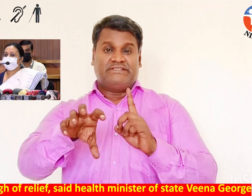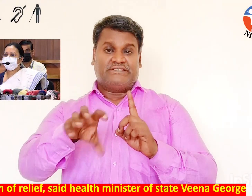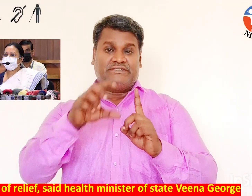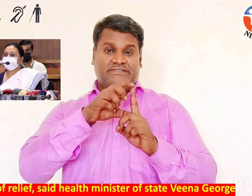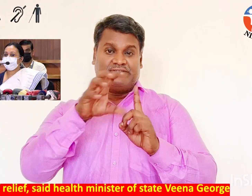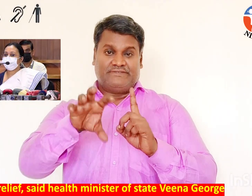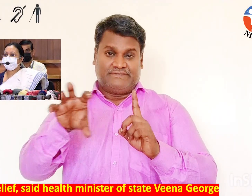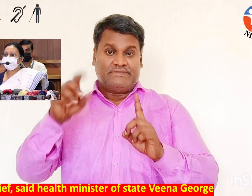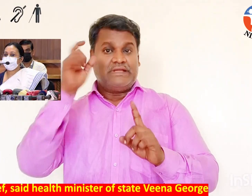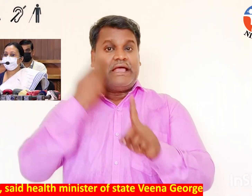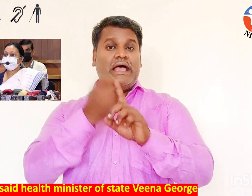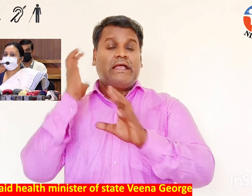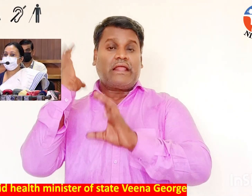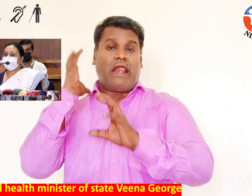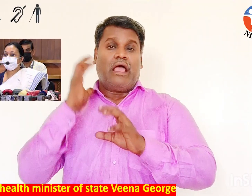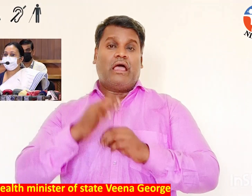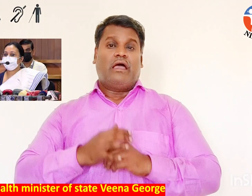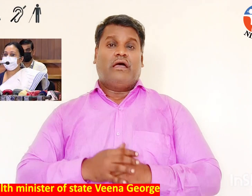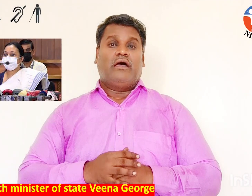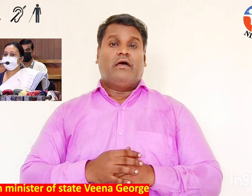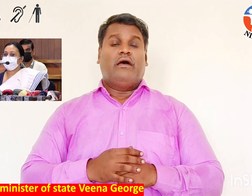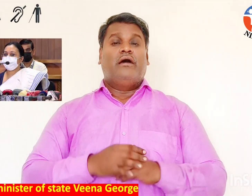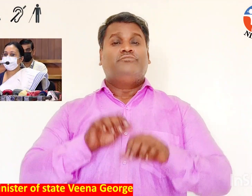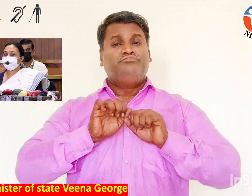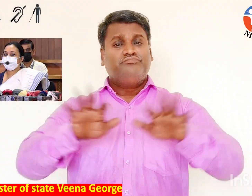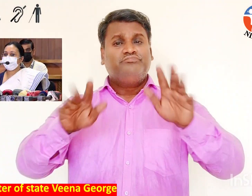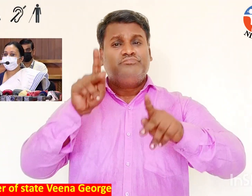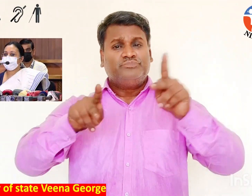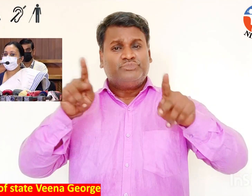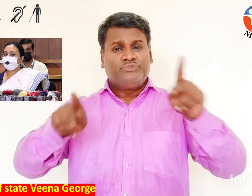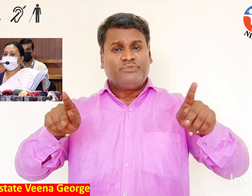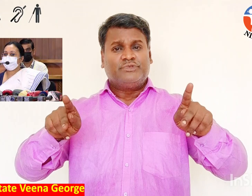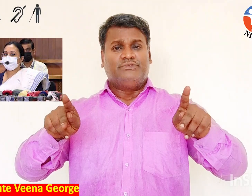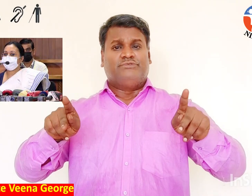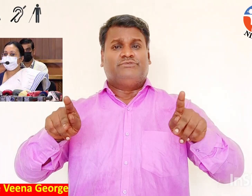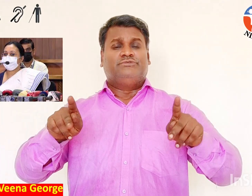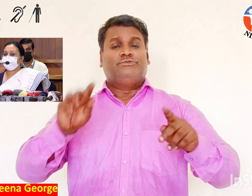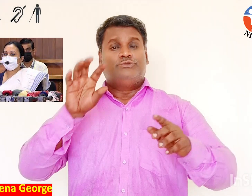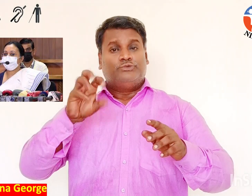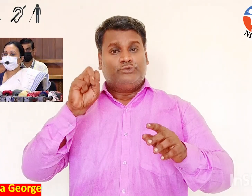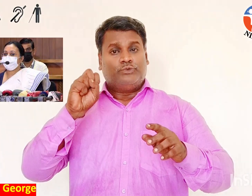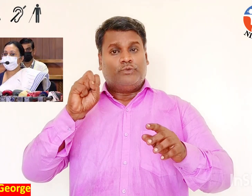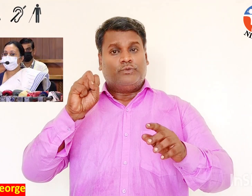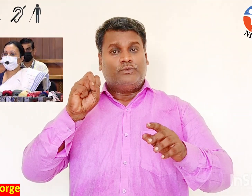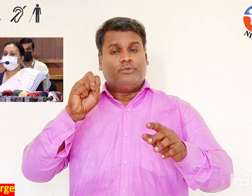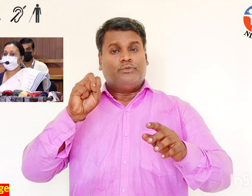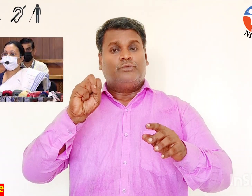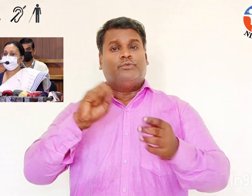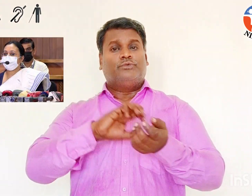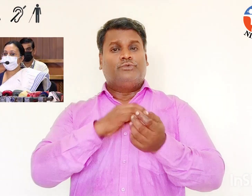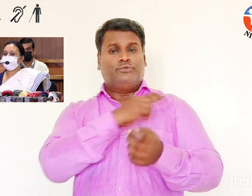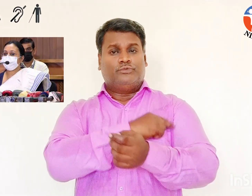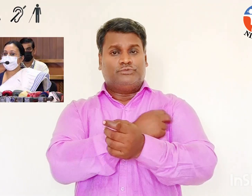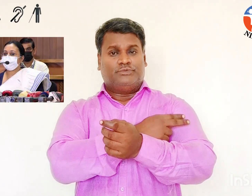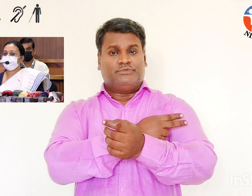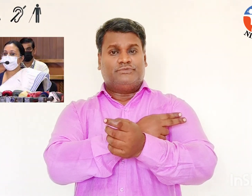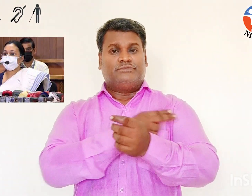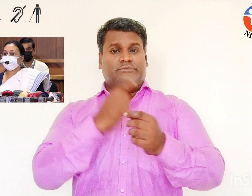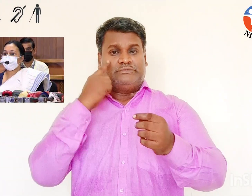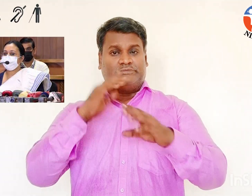Kerala tested negative on Tuesday, prompting the health authorities to heave a sigh of relief, said Health Minister of State